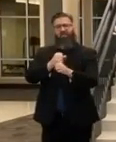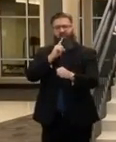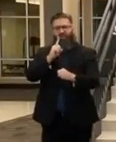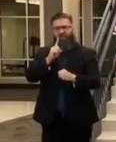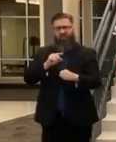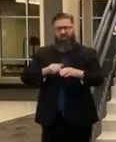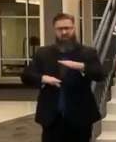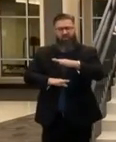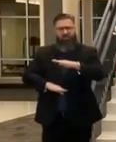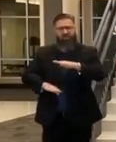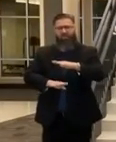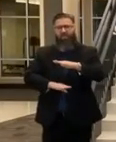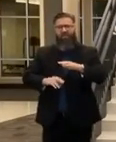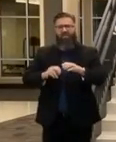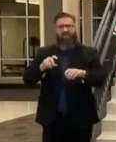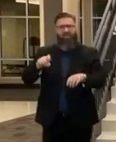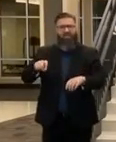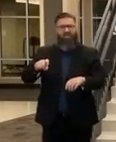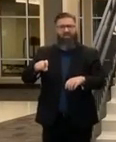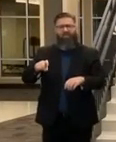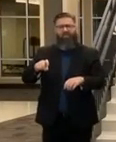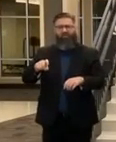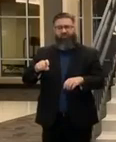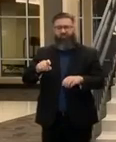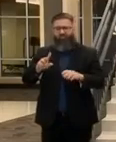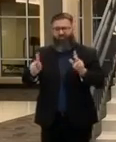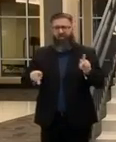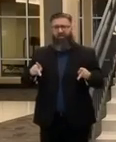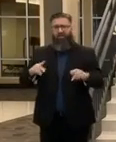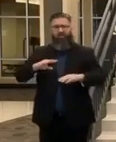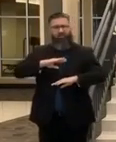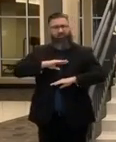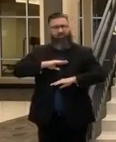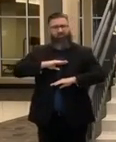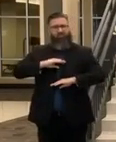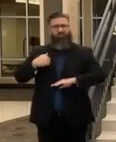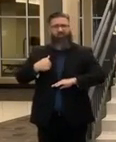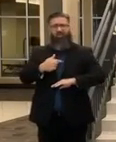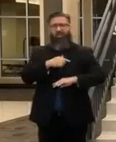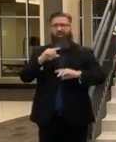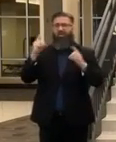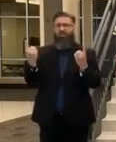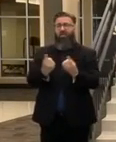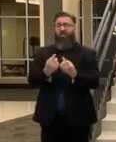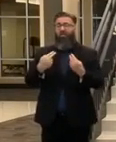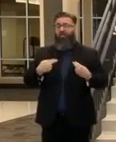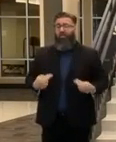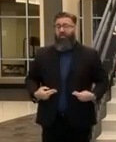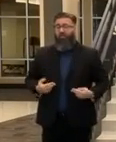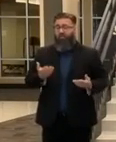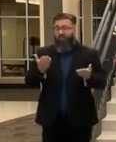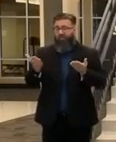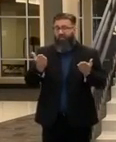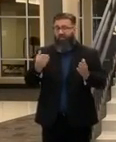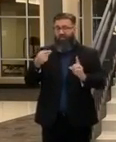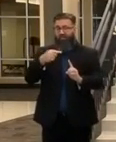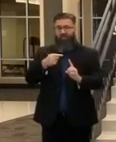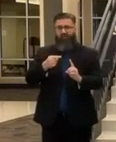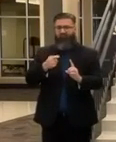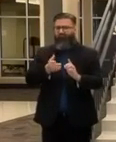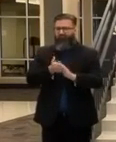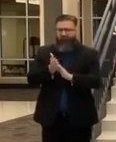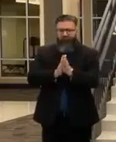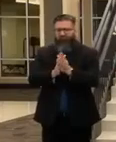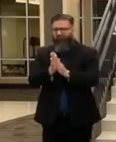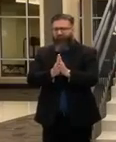in St. Louis County were met. And our Department of Human Services was at the forefront. They hosted hiring events and